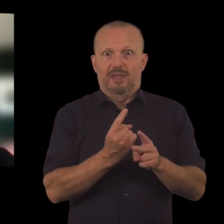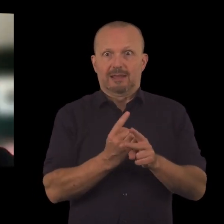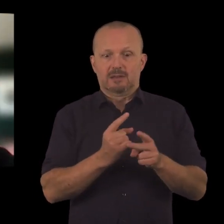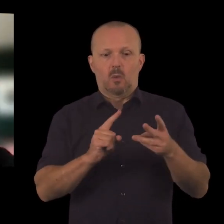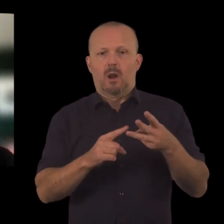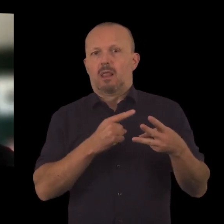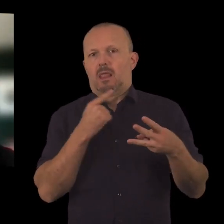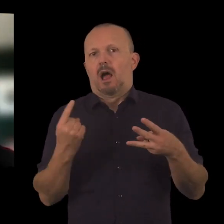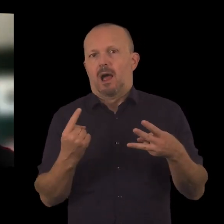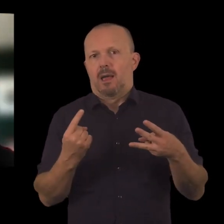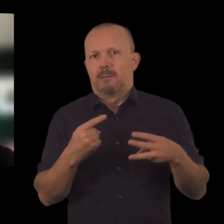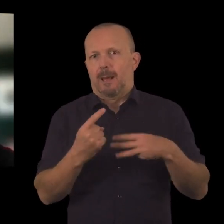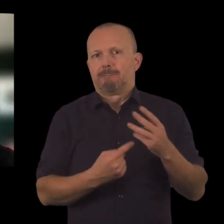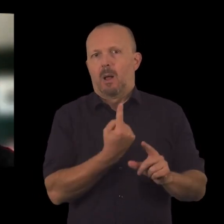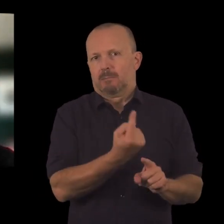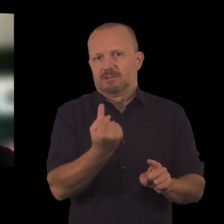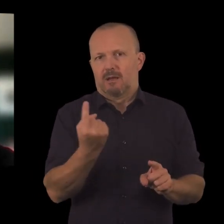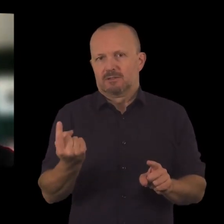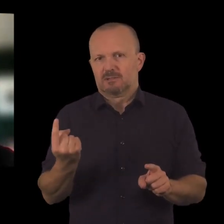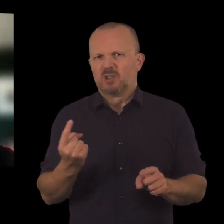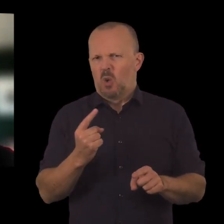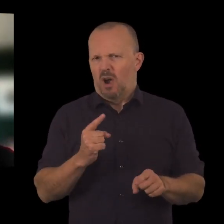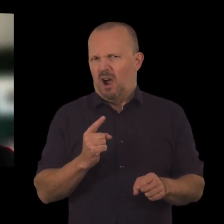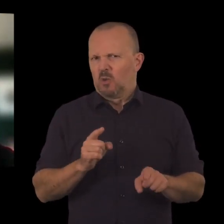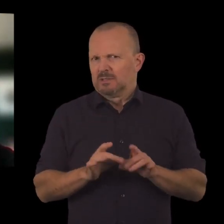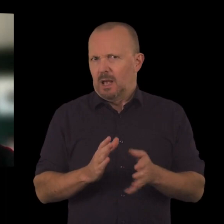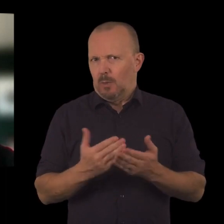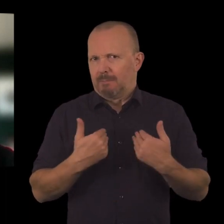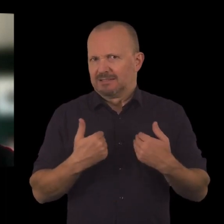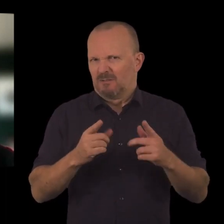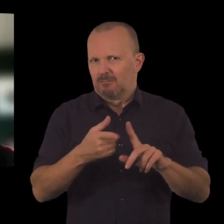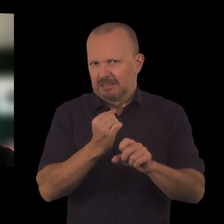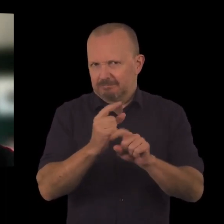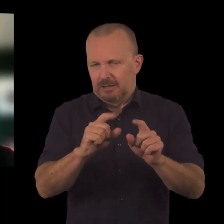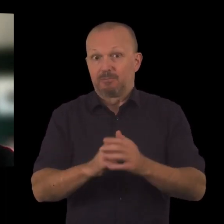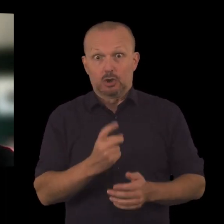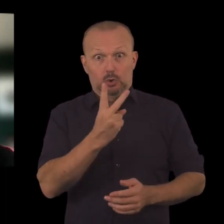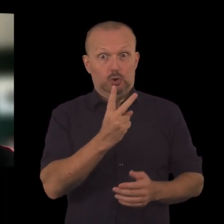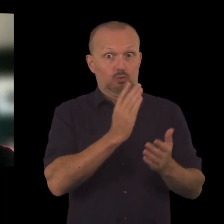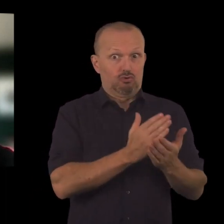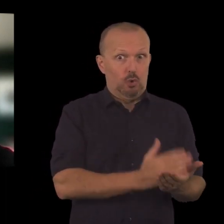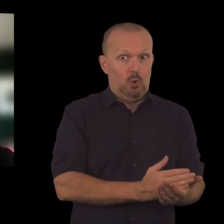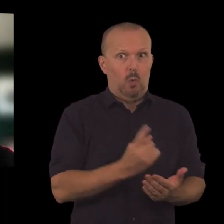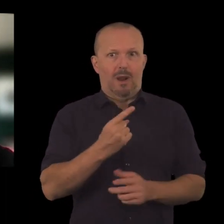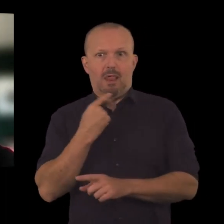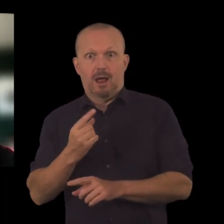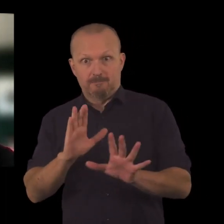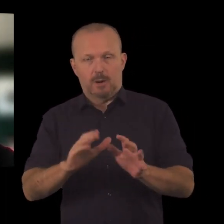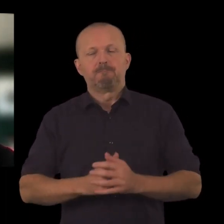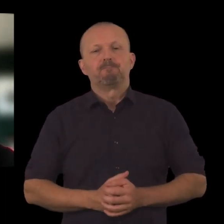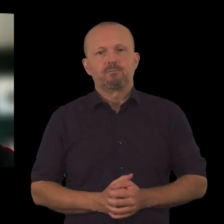to say 2 true things about themselves and 1 lie. I'll start with myself.